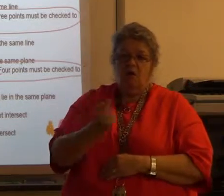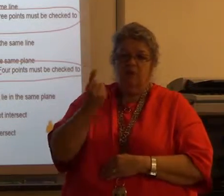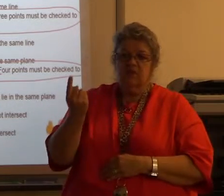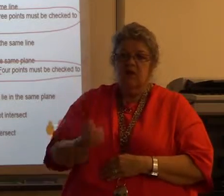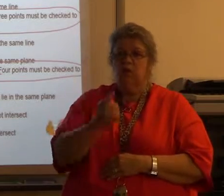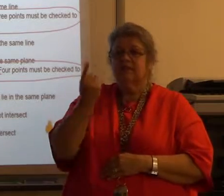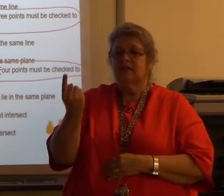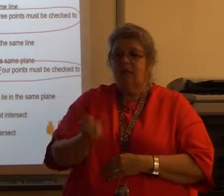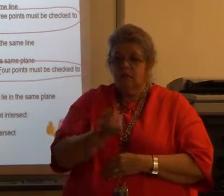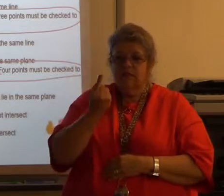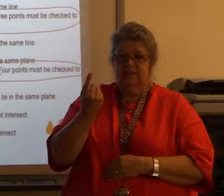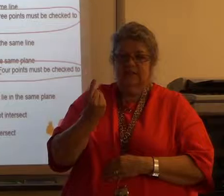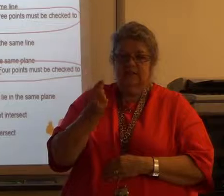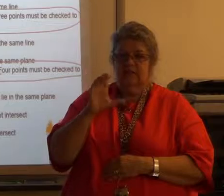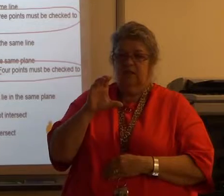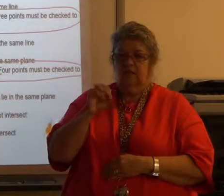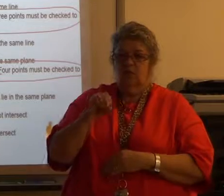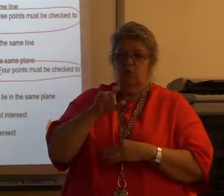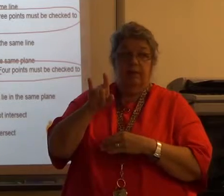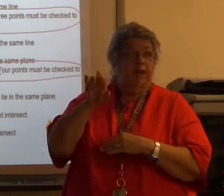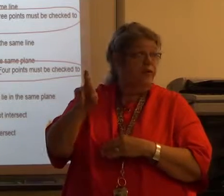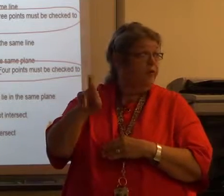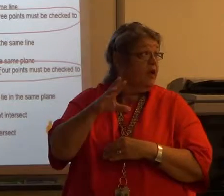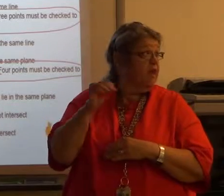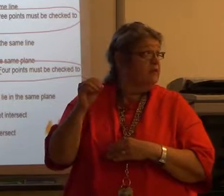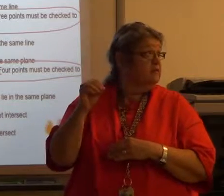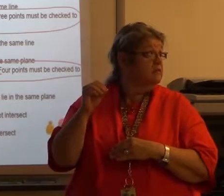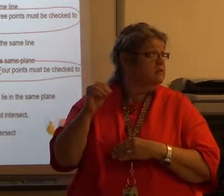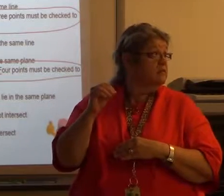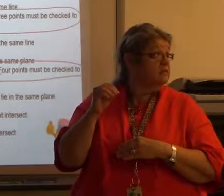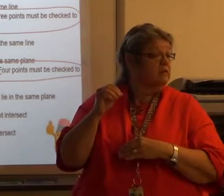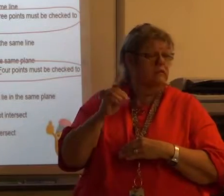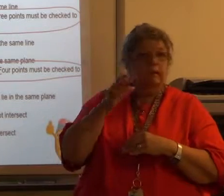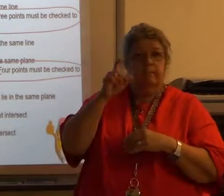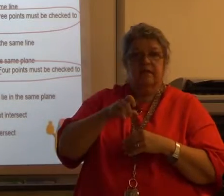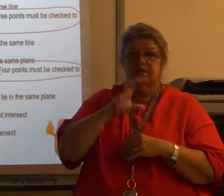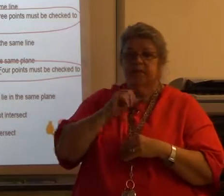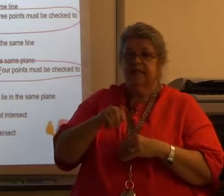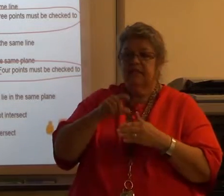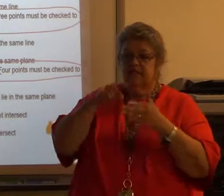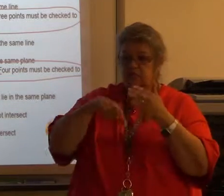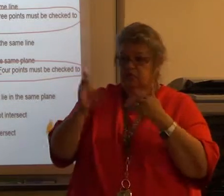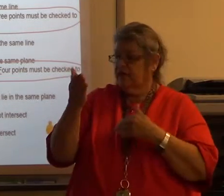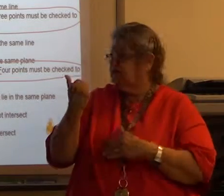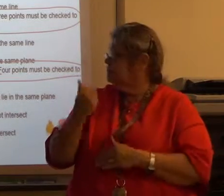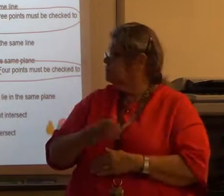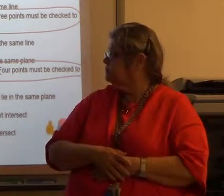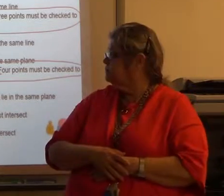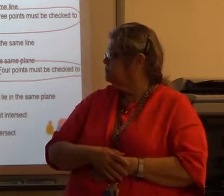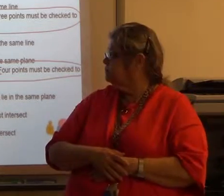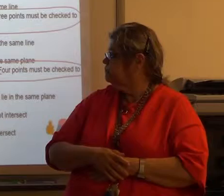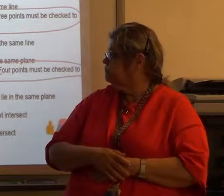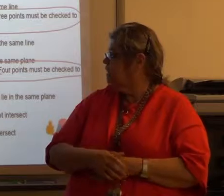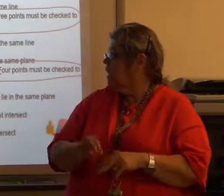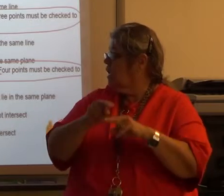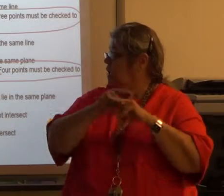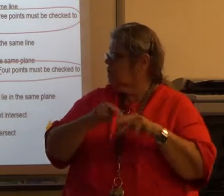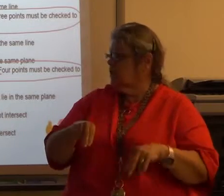always coplanar. 4 points must be checked. Non-coplanar is a set of points or lines that do not lie in the